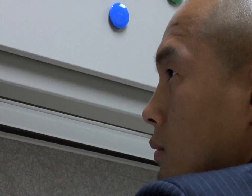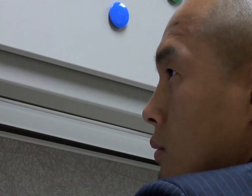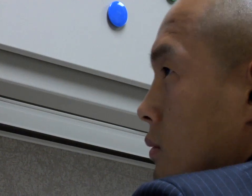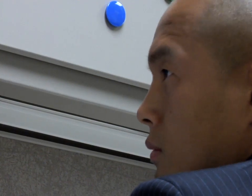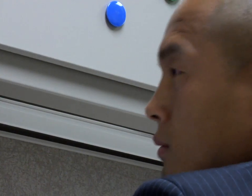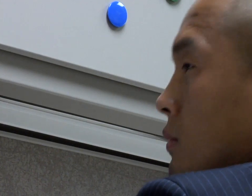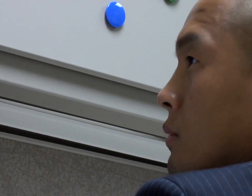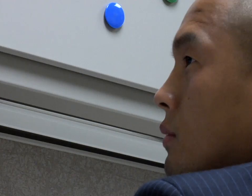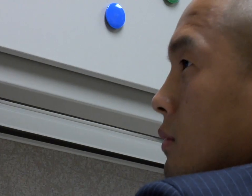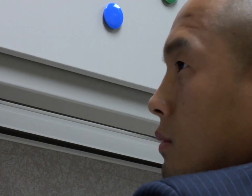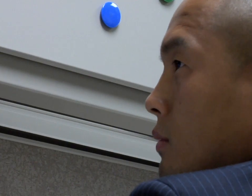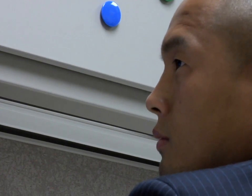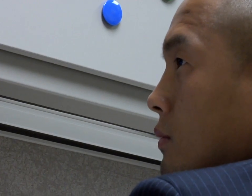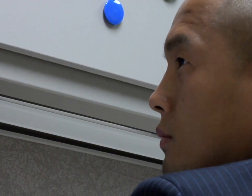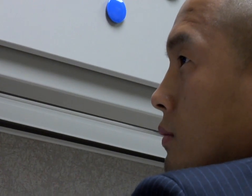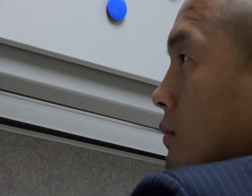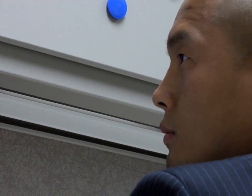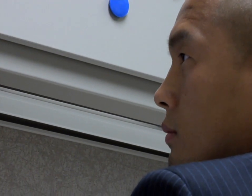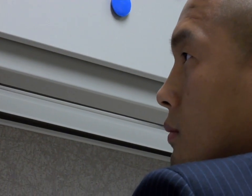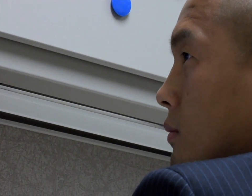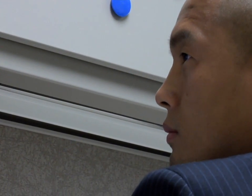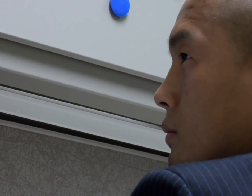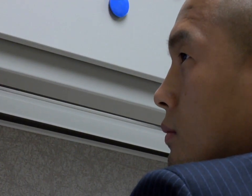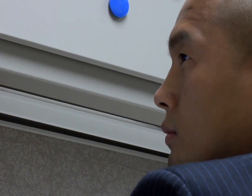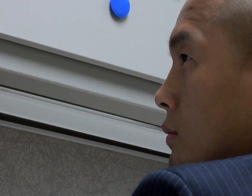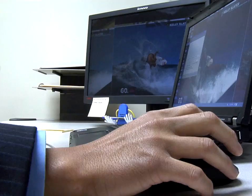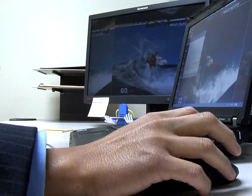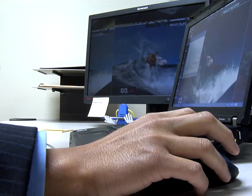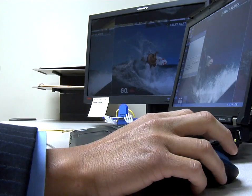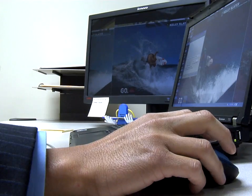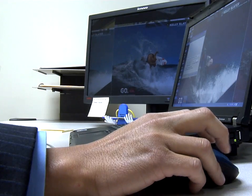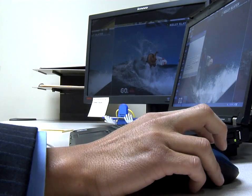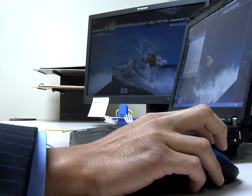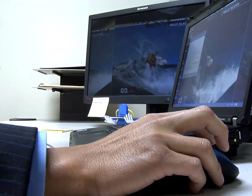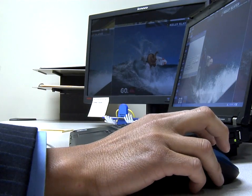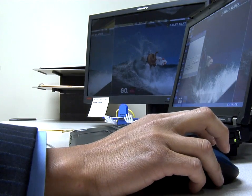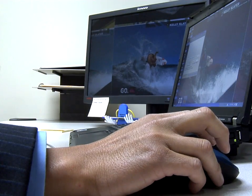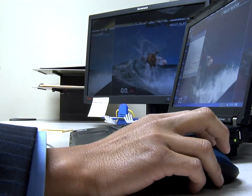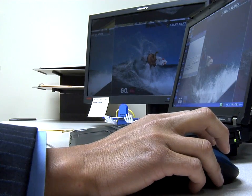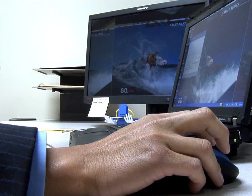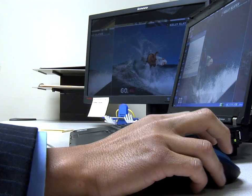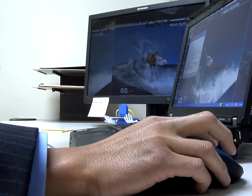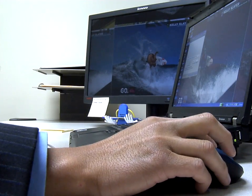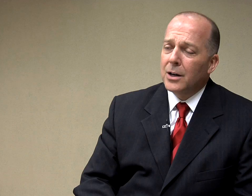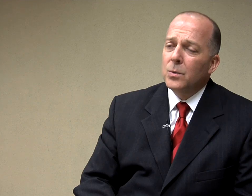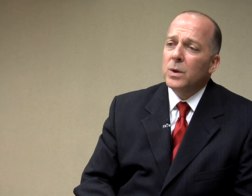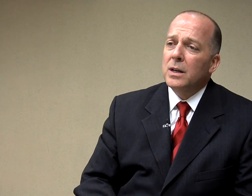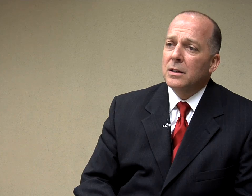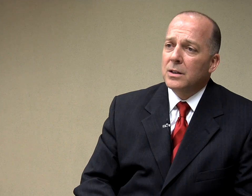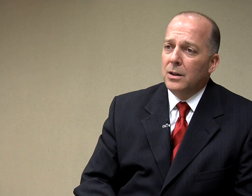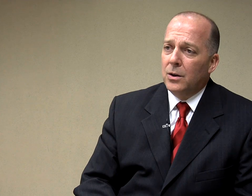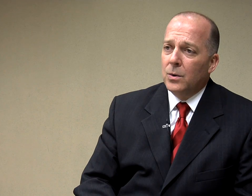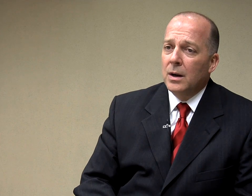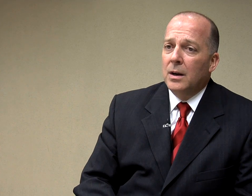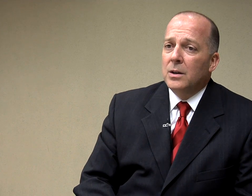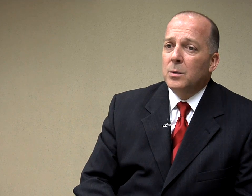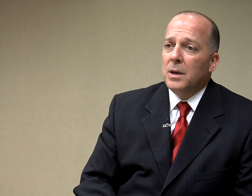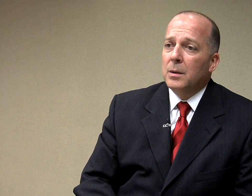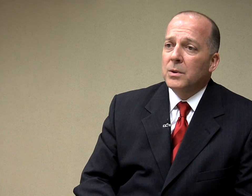helps me to then understand as an organization, what do we need to do to stay on the cutting edge? How do we continue to be able